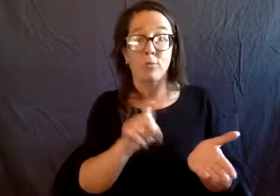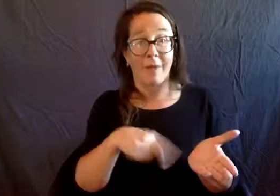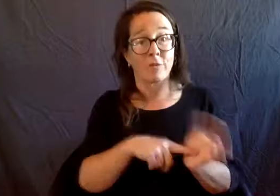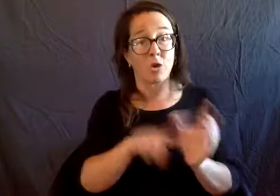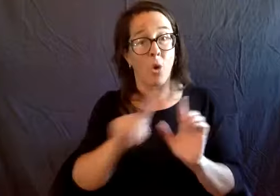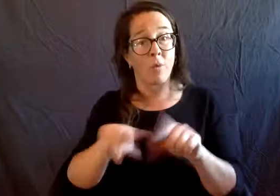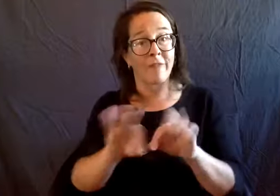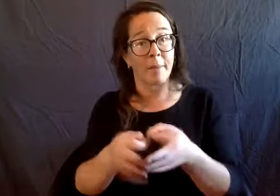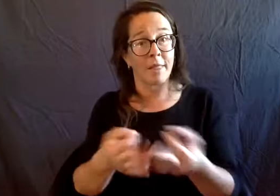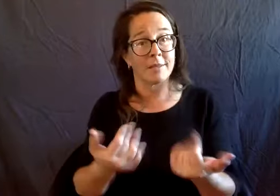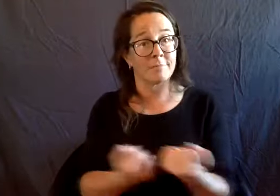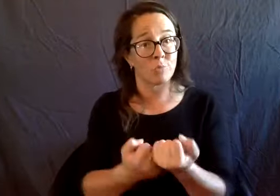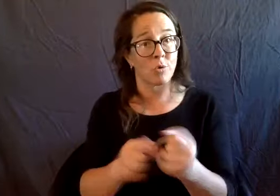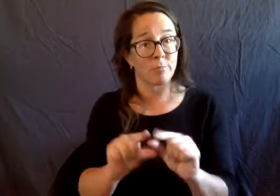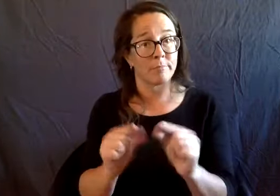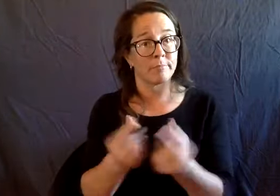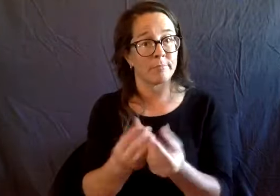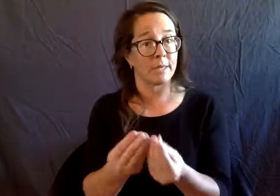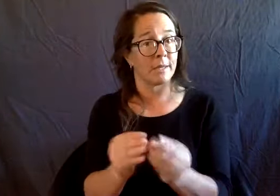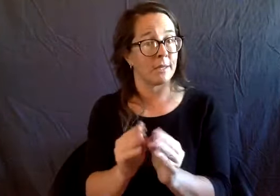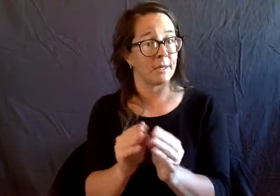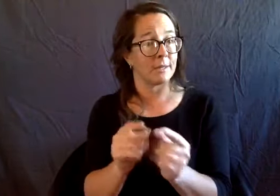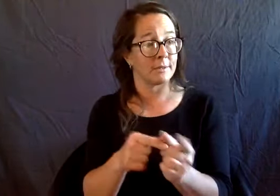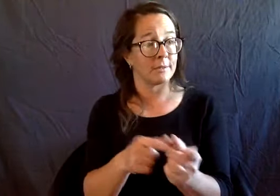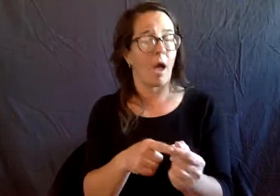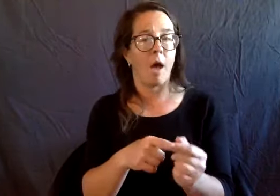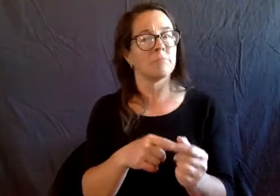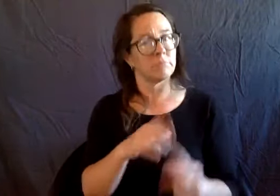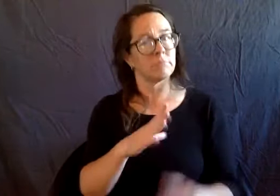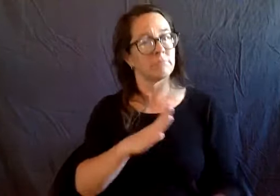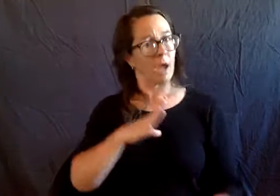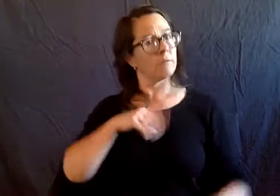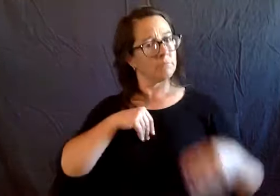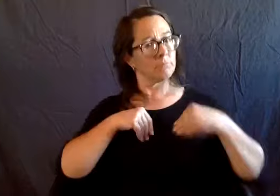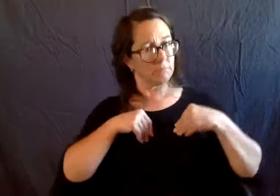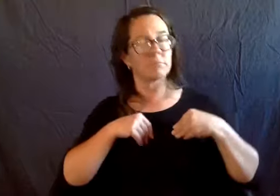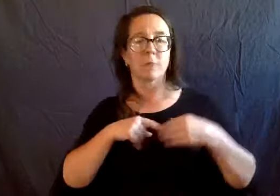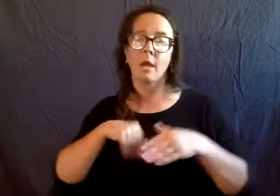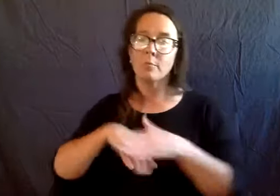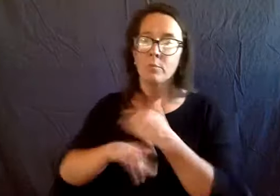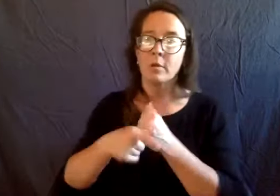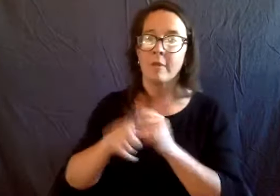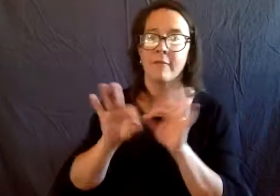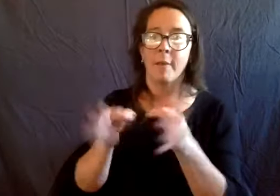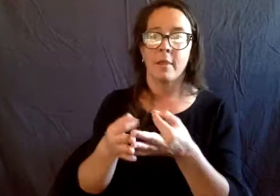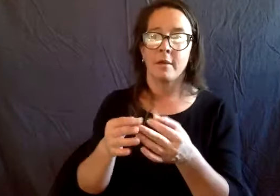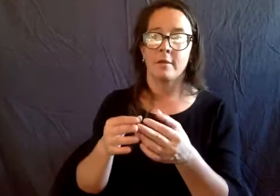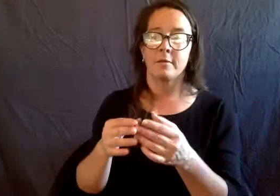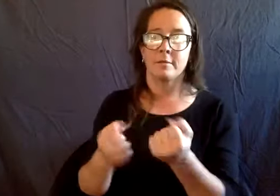look. And so I needed to look good to the family, to the people doing the family day. And so I went to